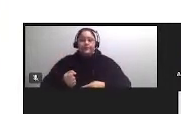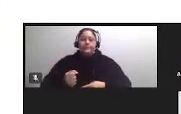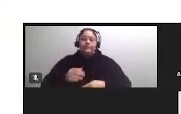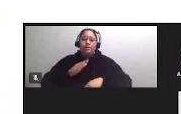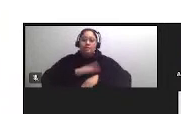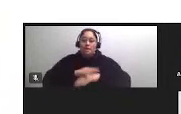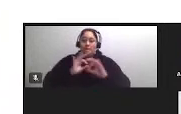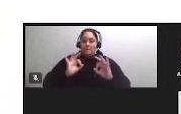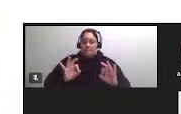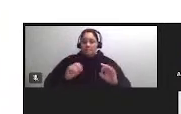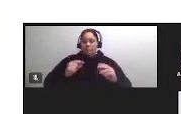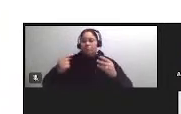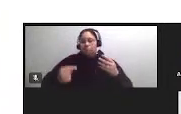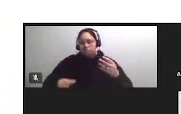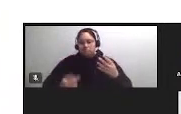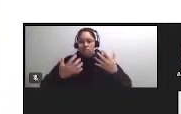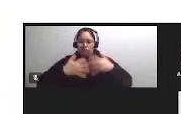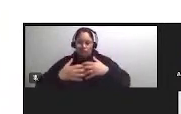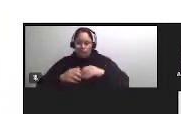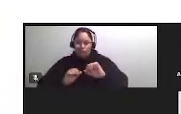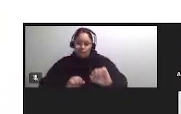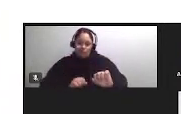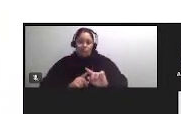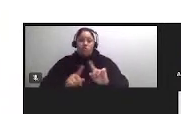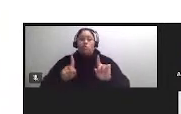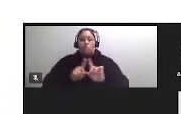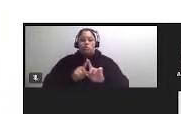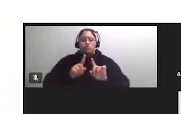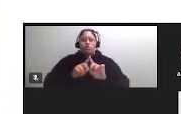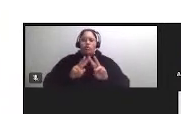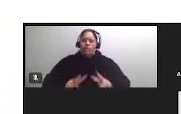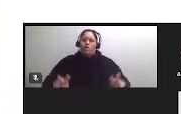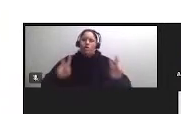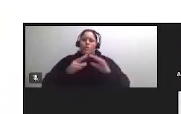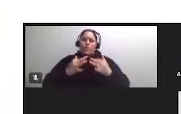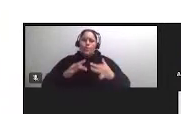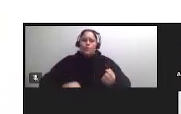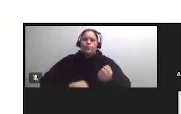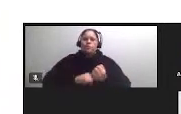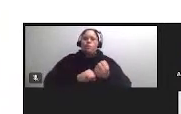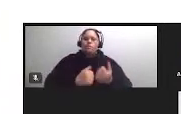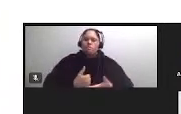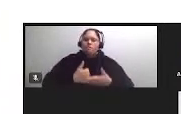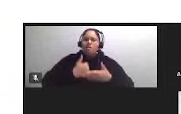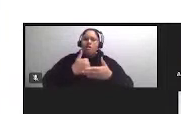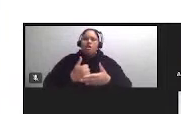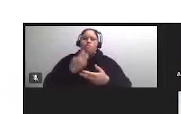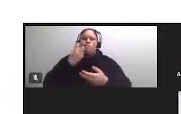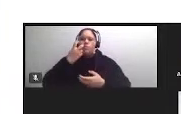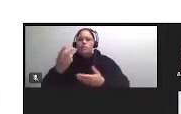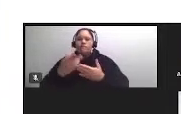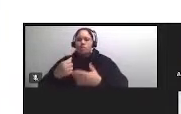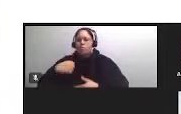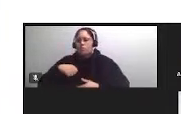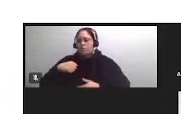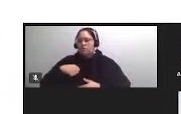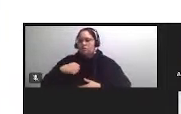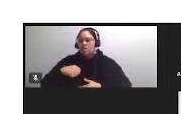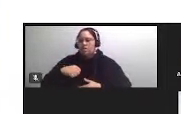right time, etc., etc. And then they've also been invaluable in assisting with sourcing